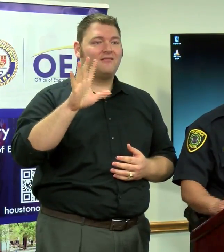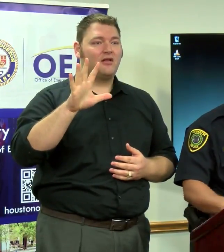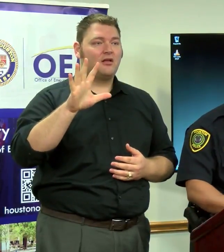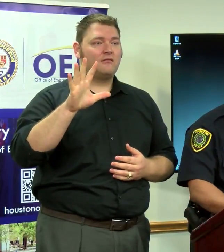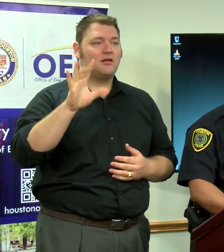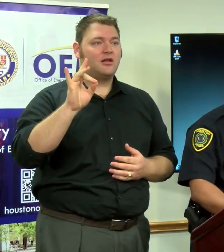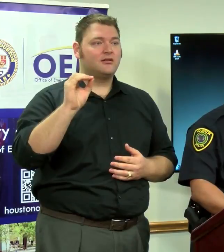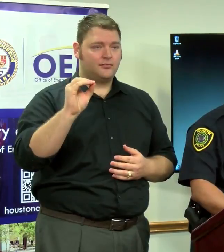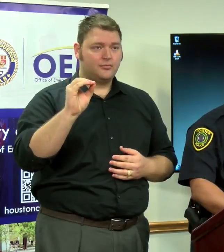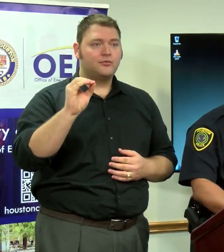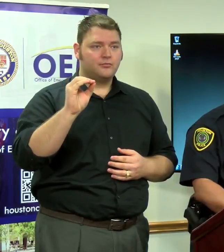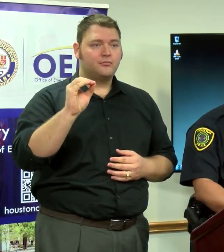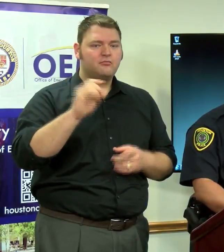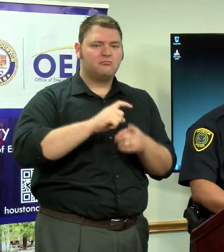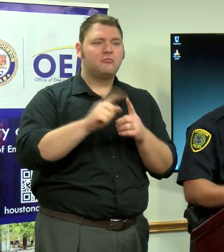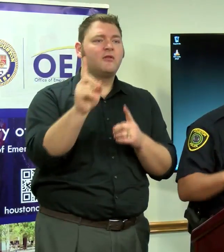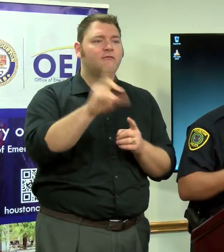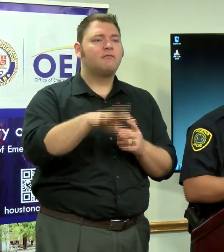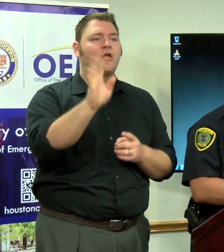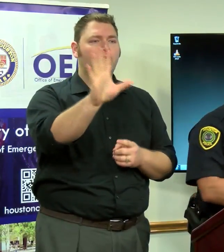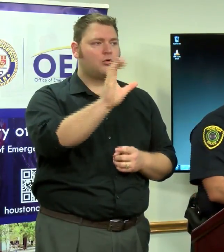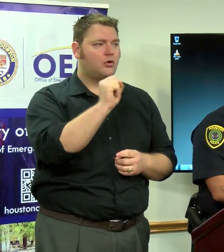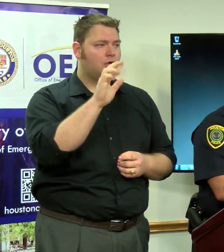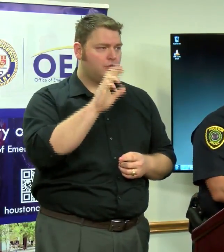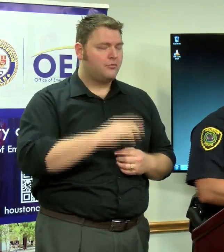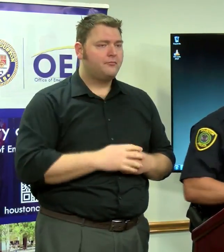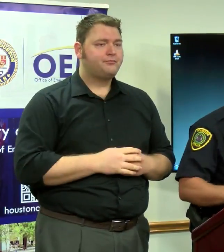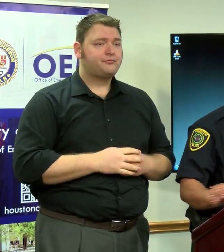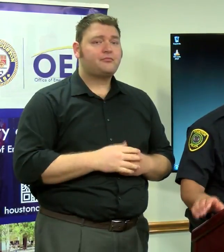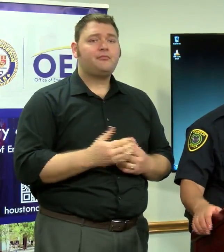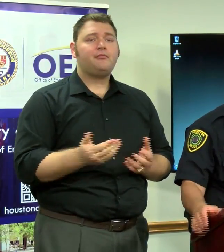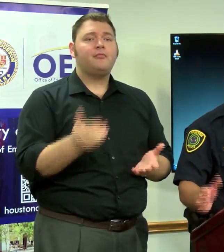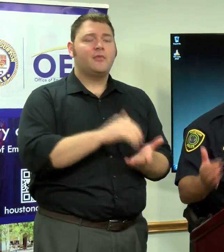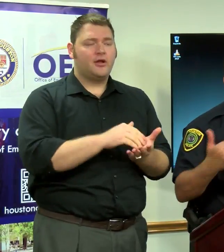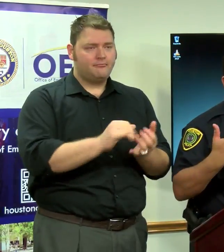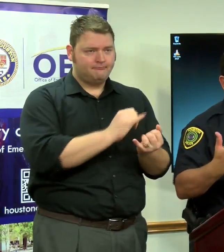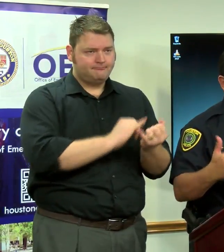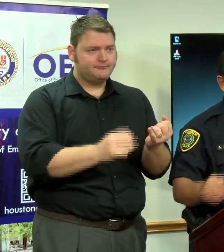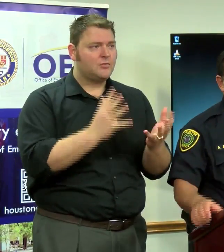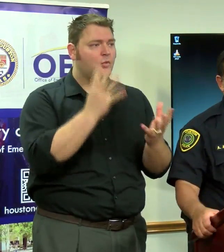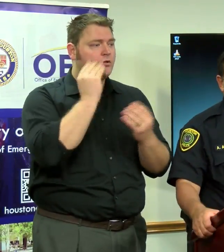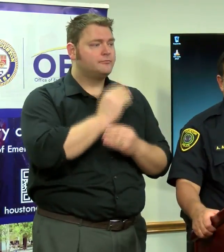713-308-8580. And lastly, I just want to, on behalf of all of us, express the